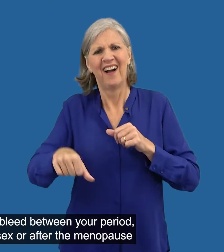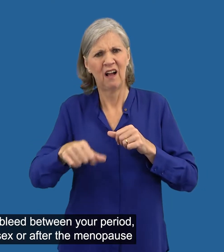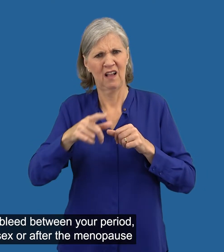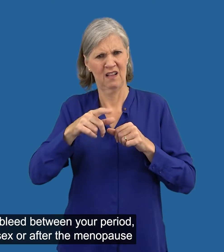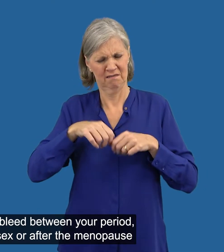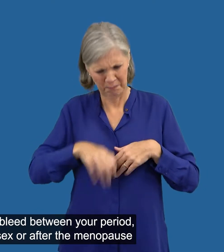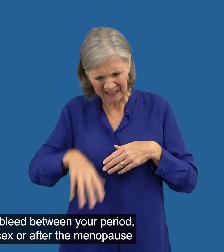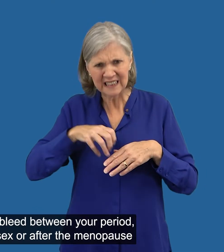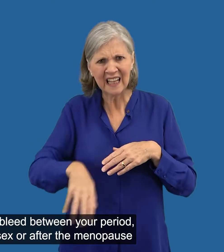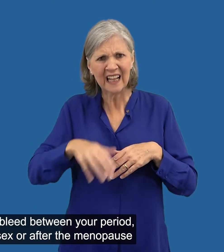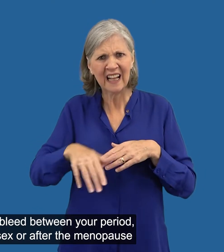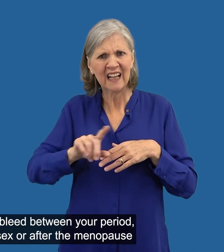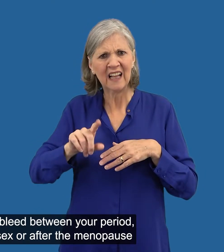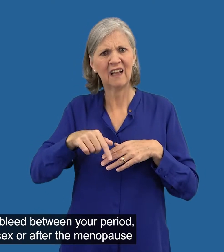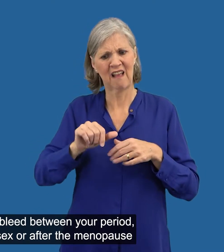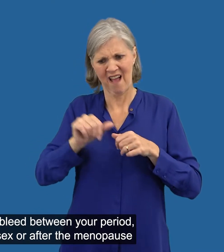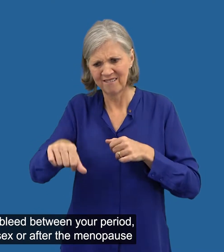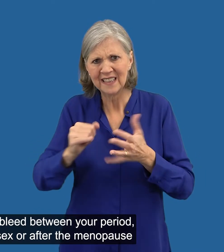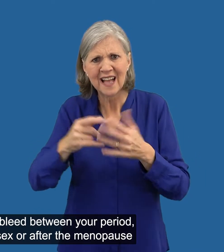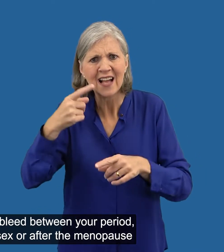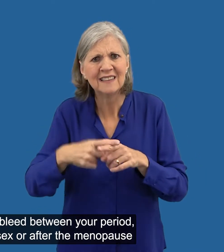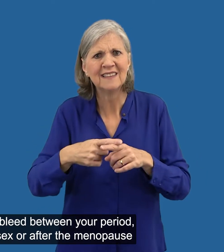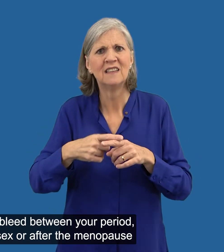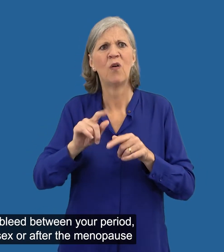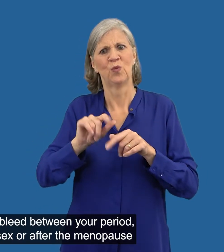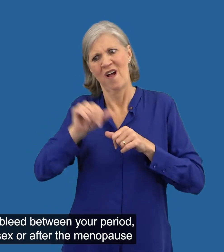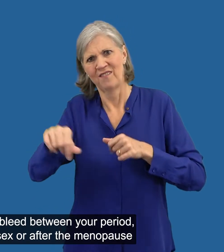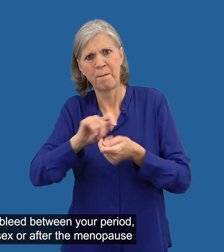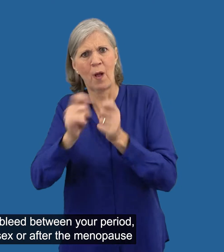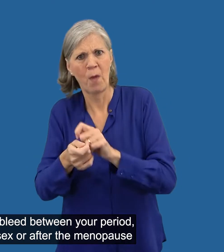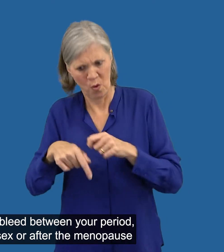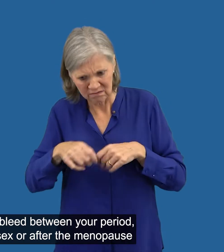You bleed between your periods, after sex or after the menopause.